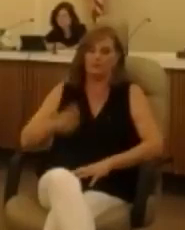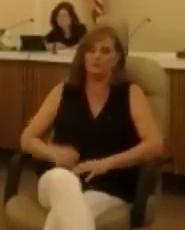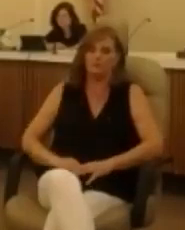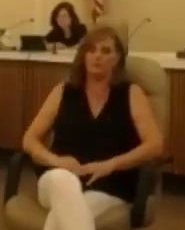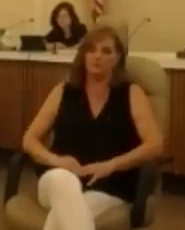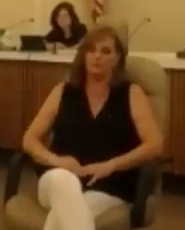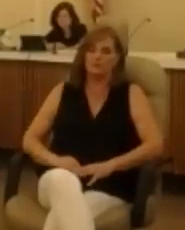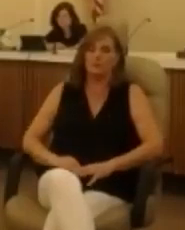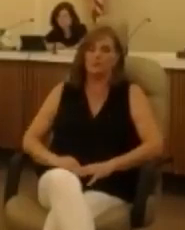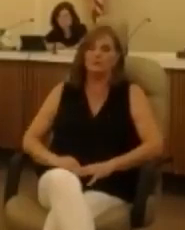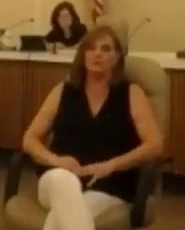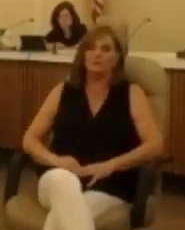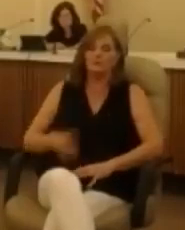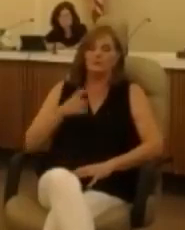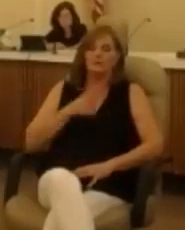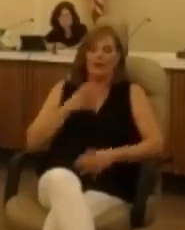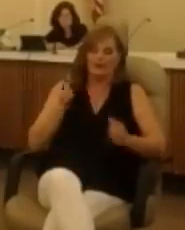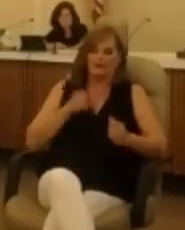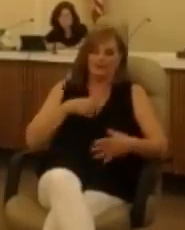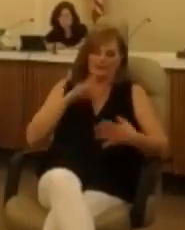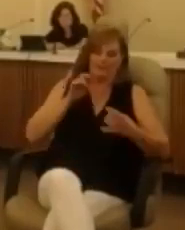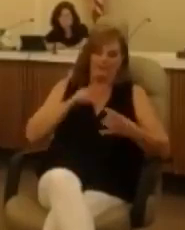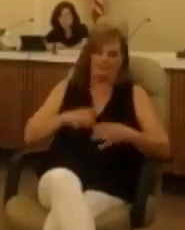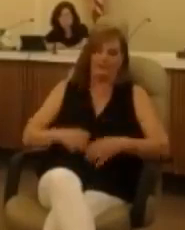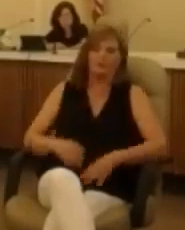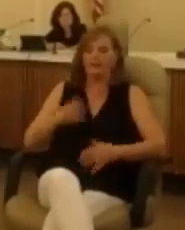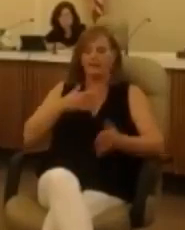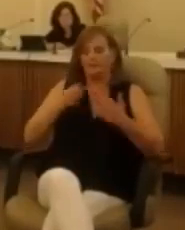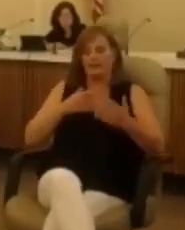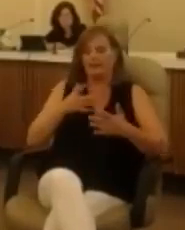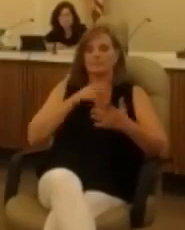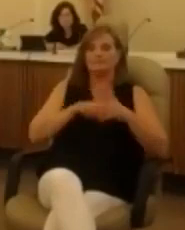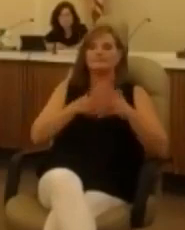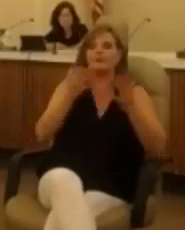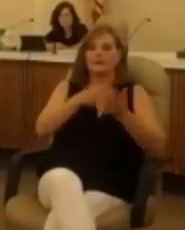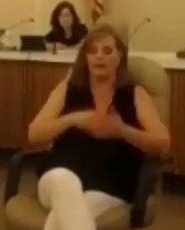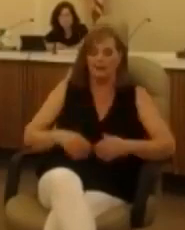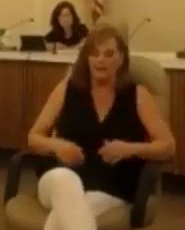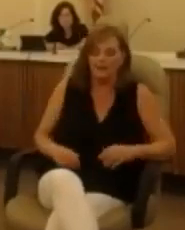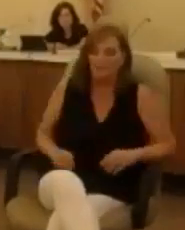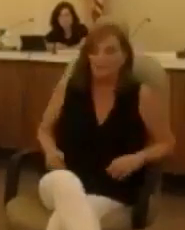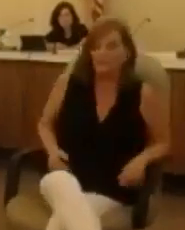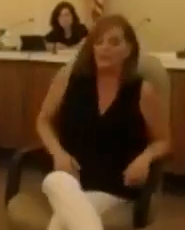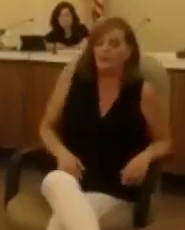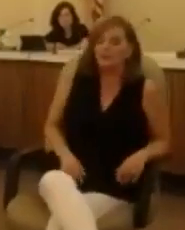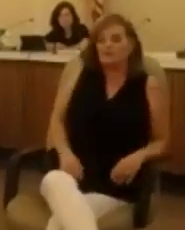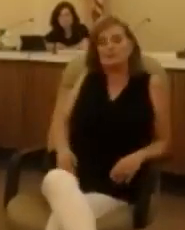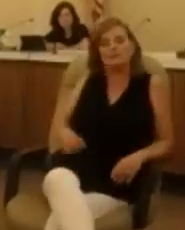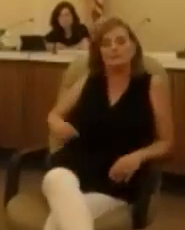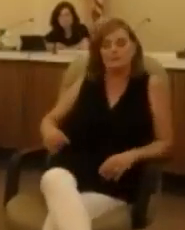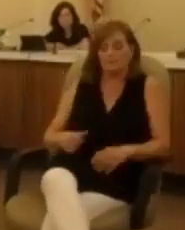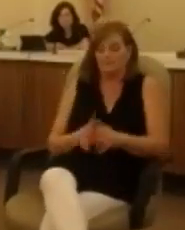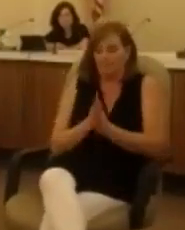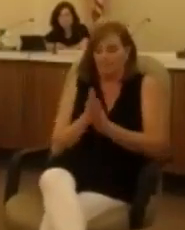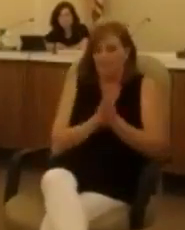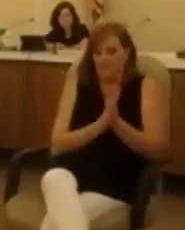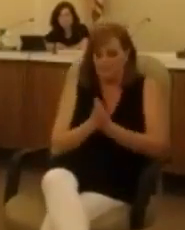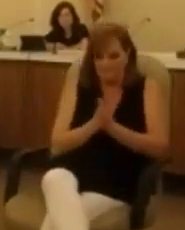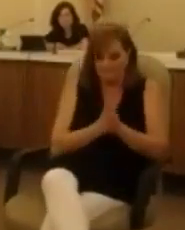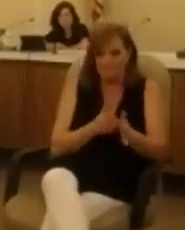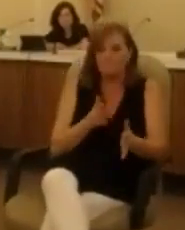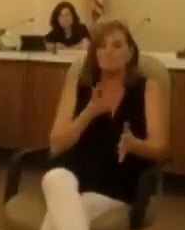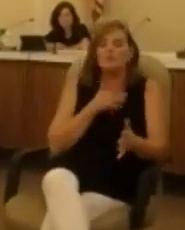Yeah, I was afraid of the feedback. No problem. Okay, so I'll start over. So to add at the end of the proposed written resolution, the